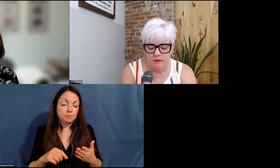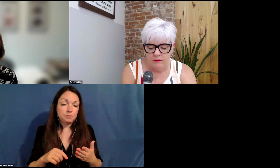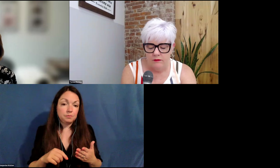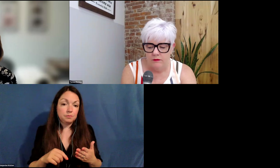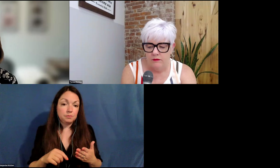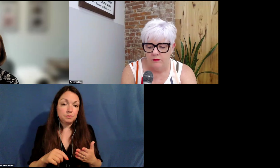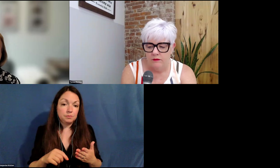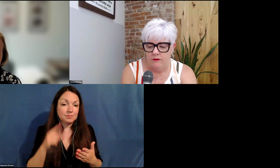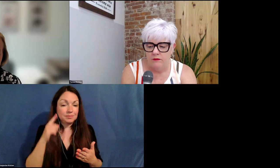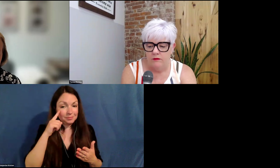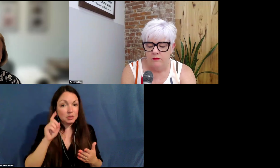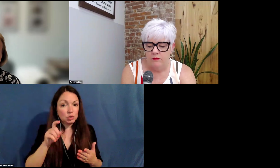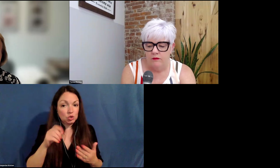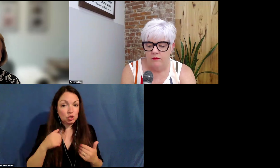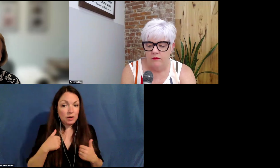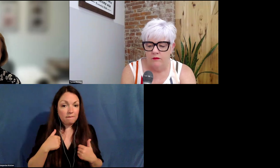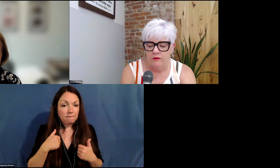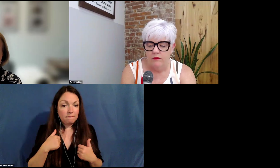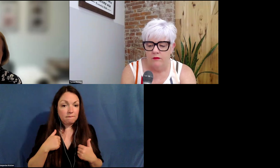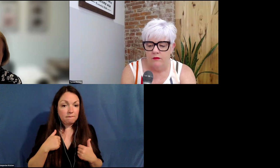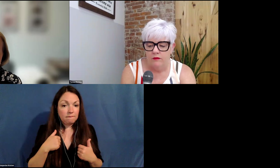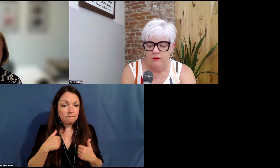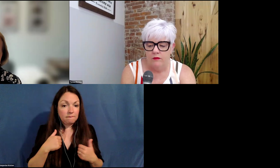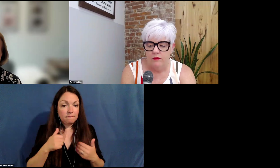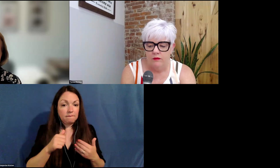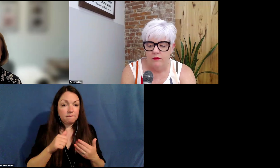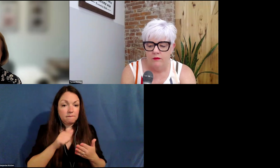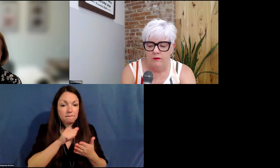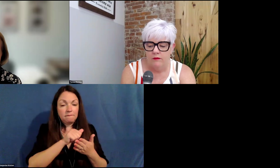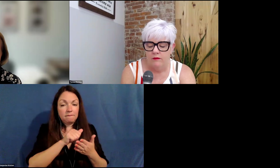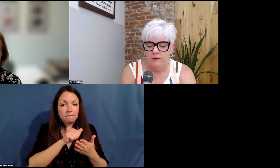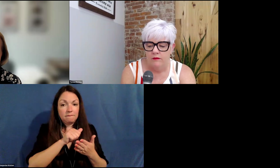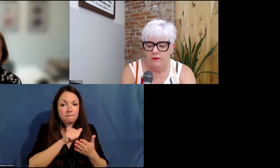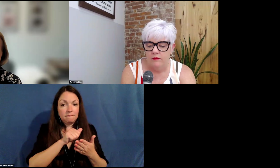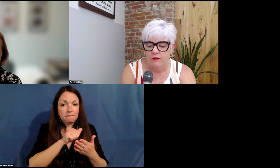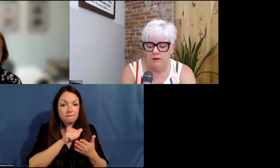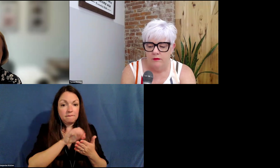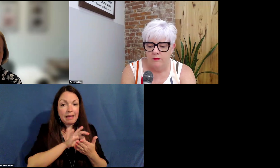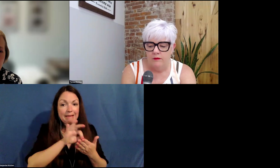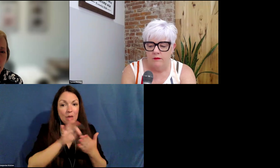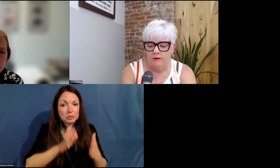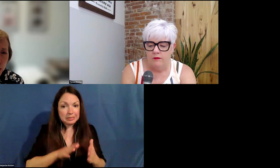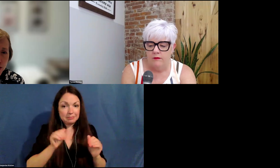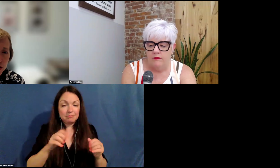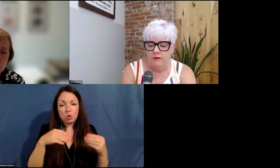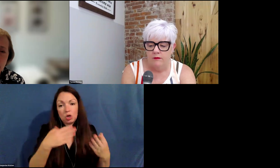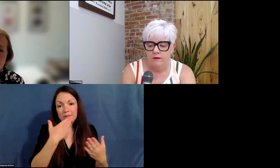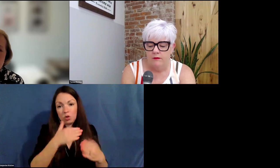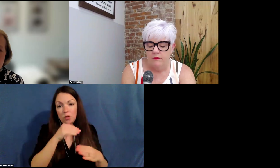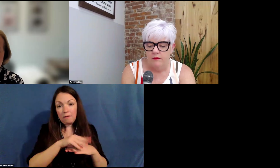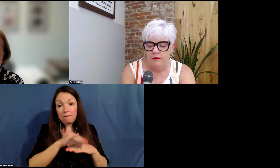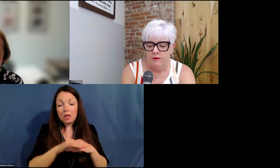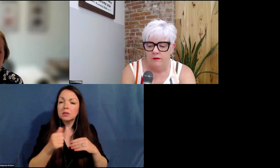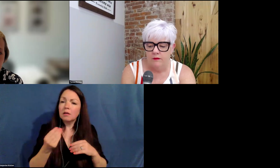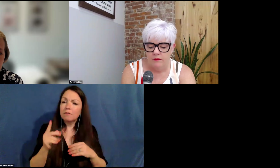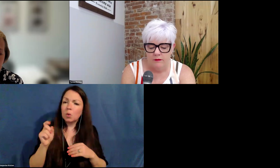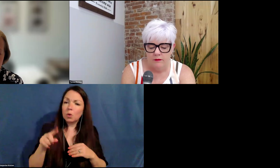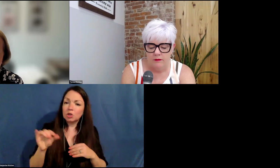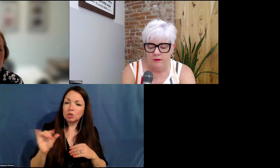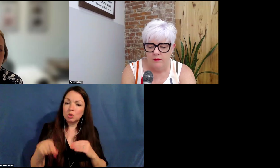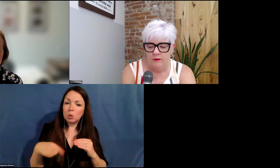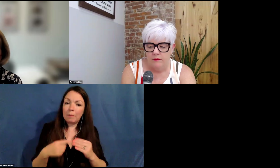I think you should also have an accountant may be able to give you some good practical advice about this. I saw a couple of questions too about sales